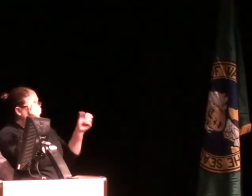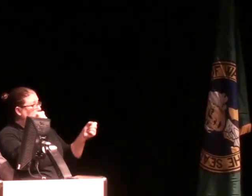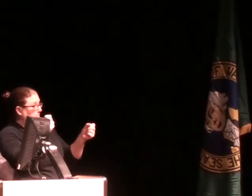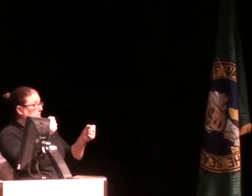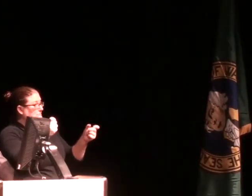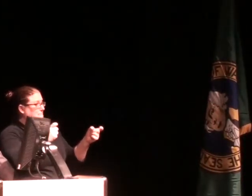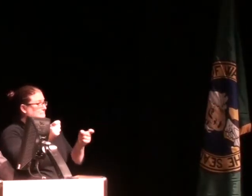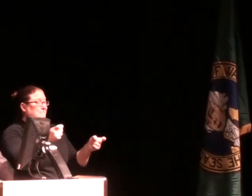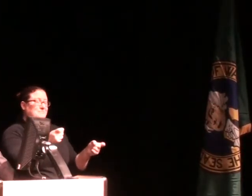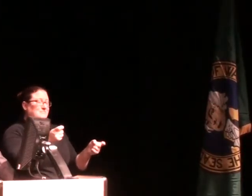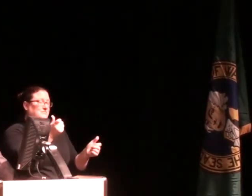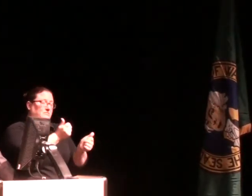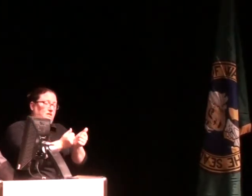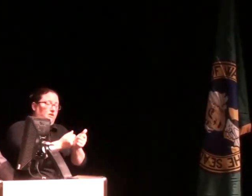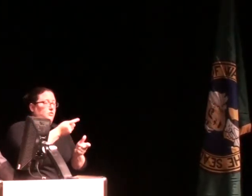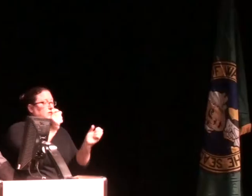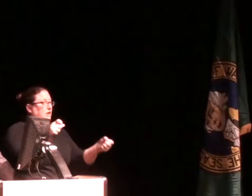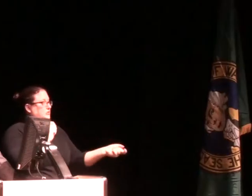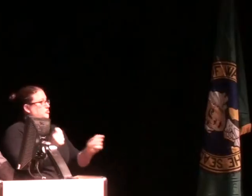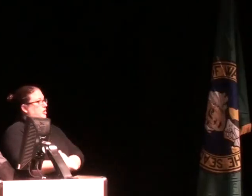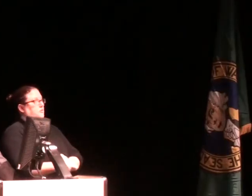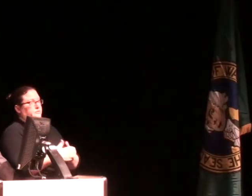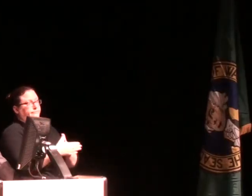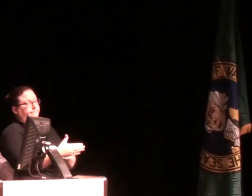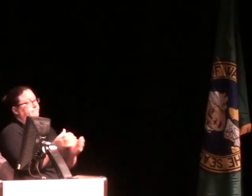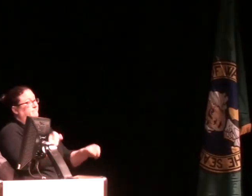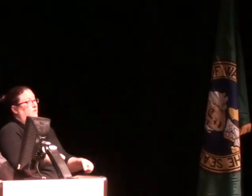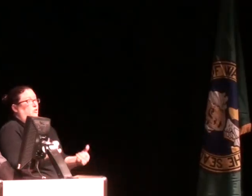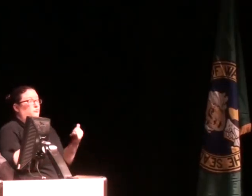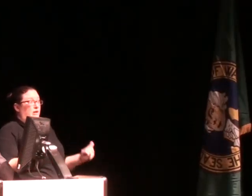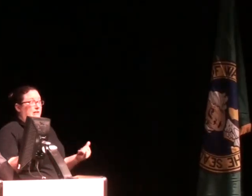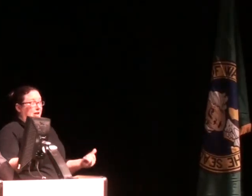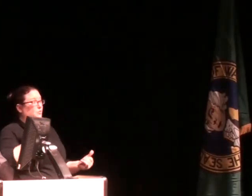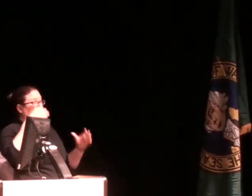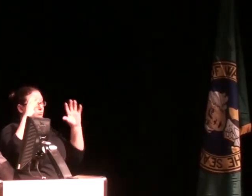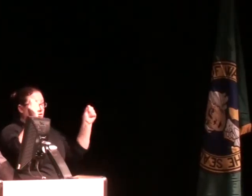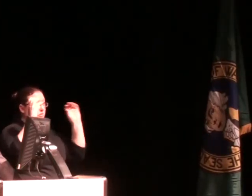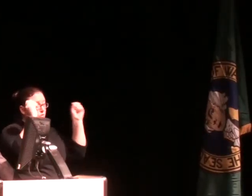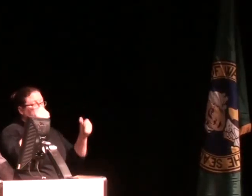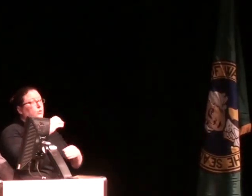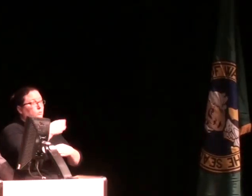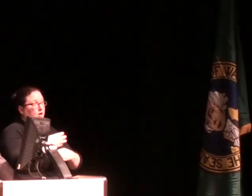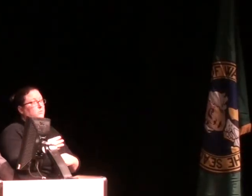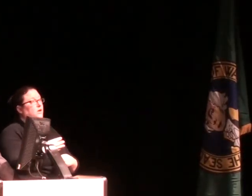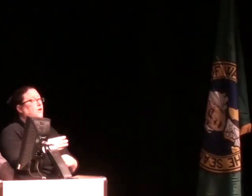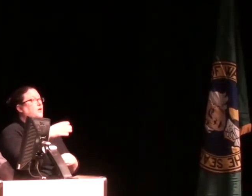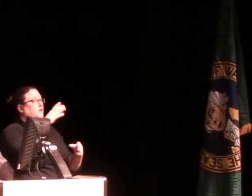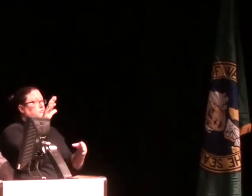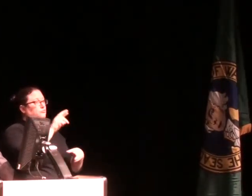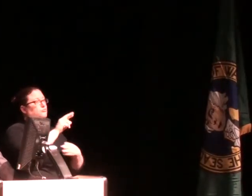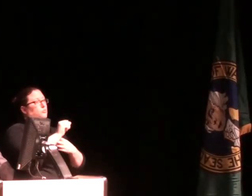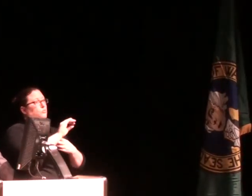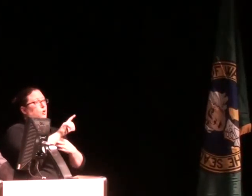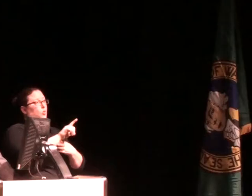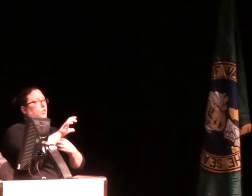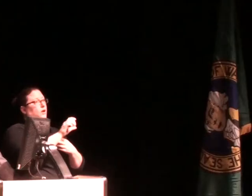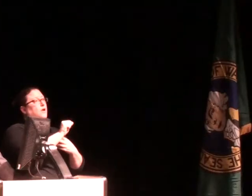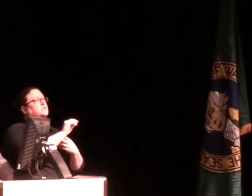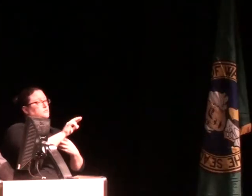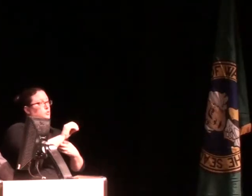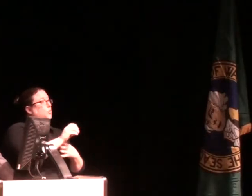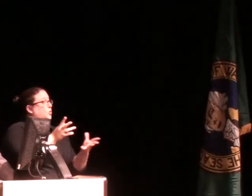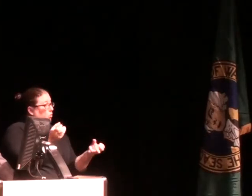everything can change, you know? Right now we have President Obama, and President Raul Castro, who wants to have better